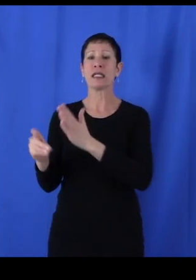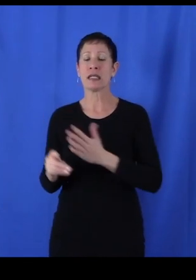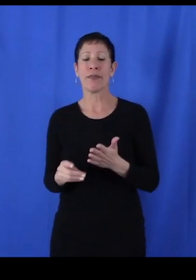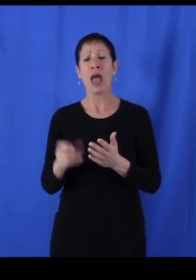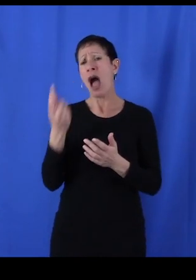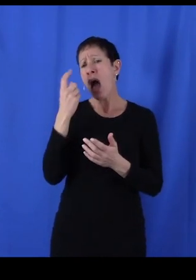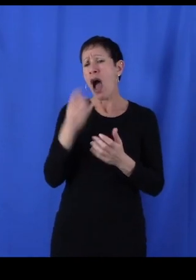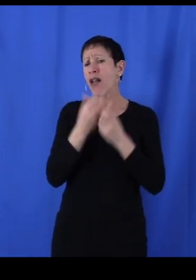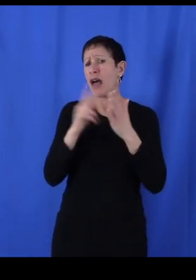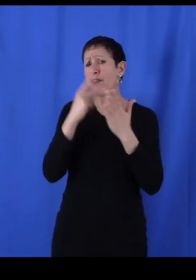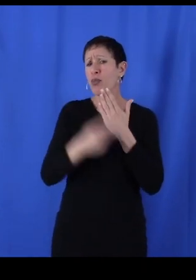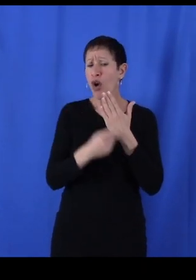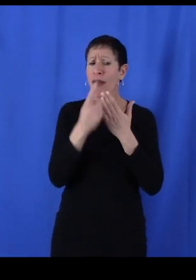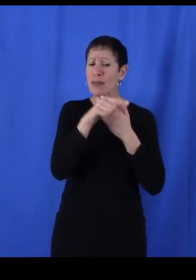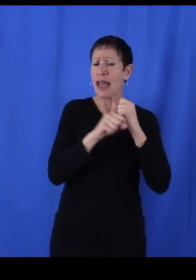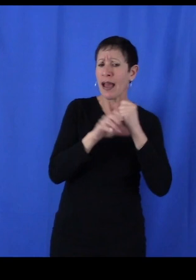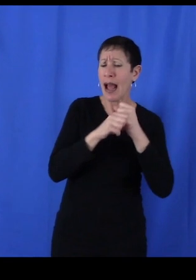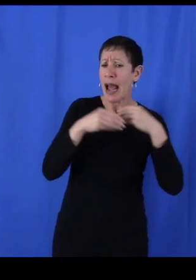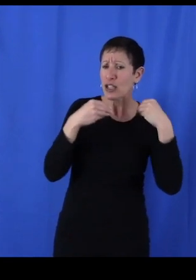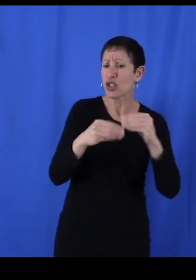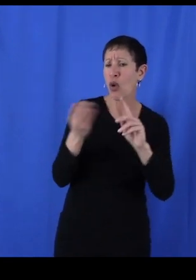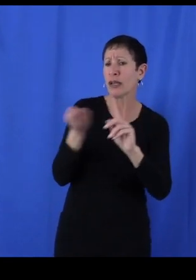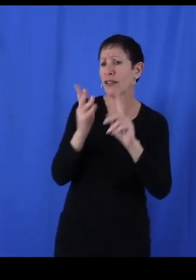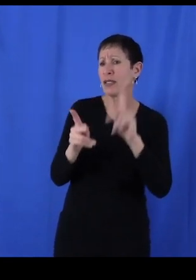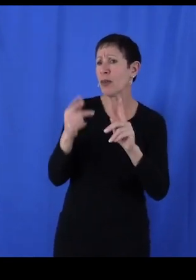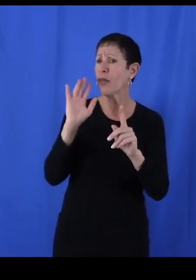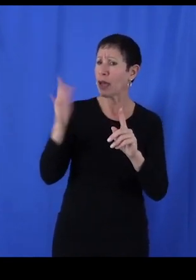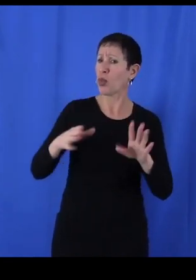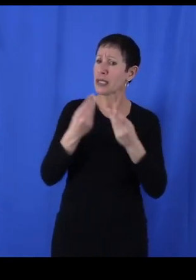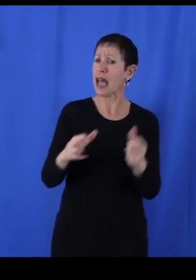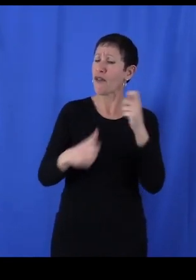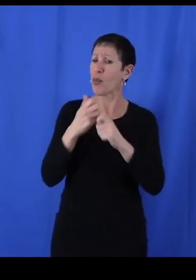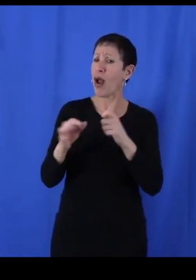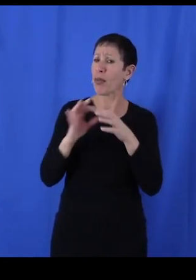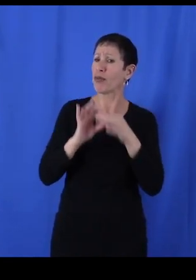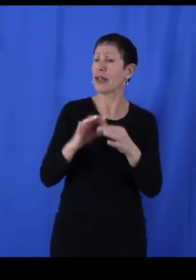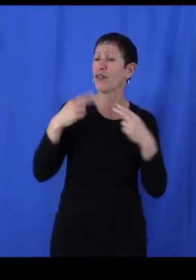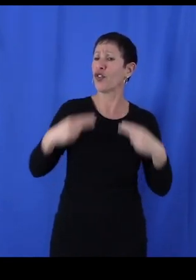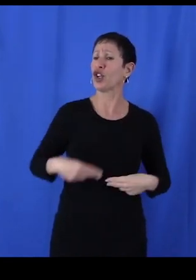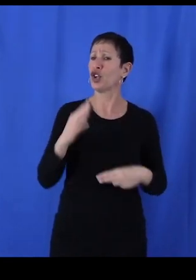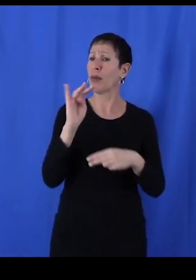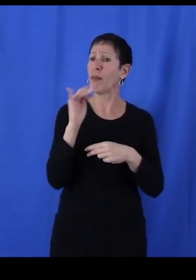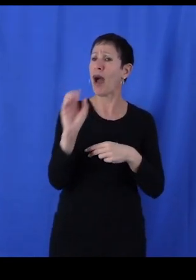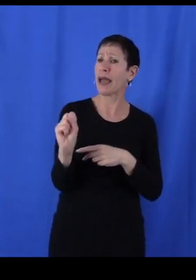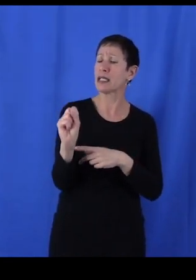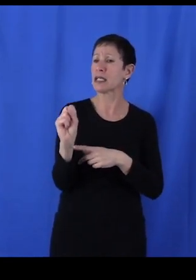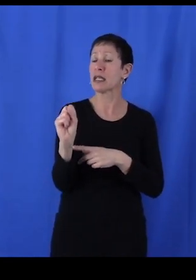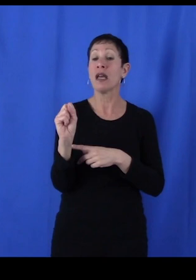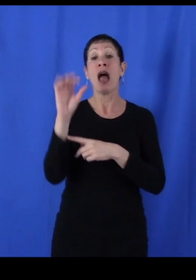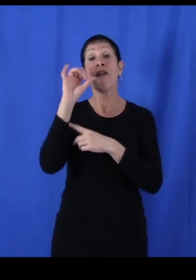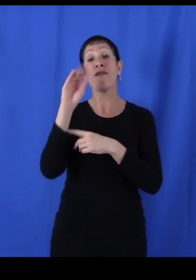have to remember that a lot of these programs were sold as a way to solve the problem of human bias, right?